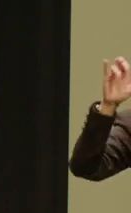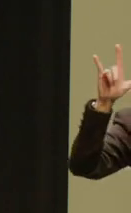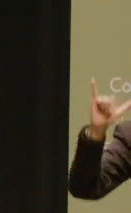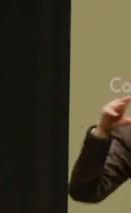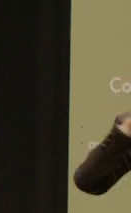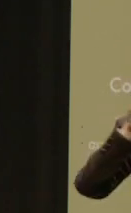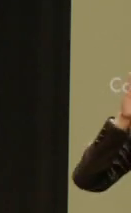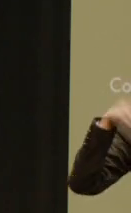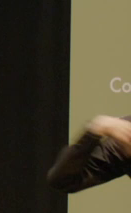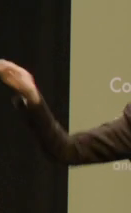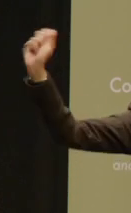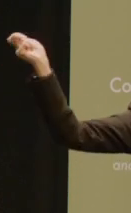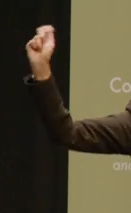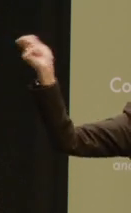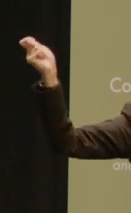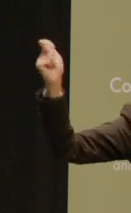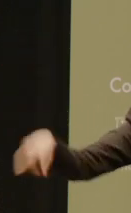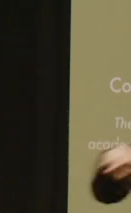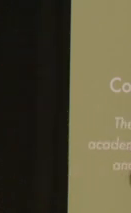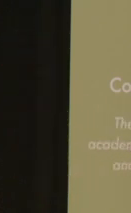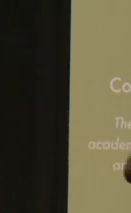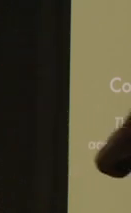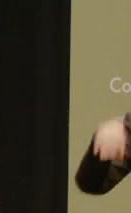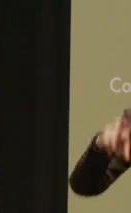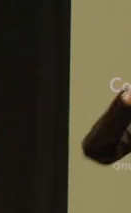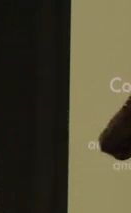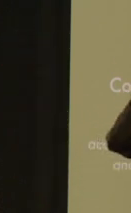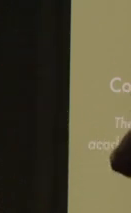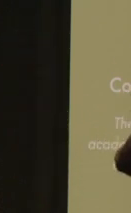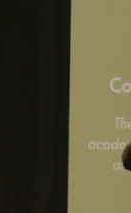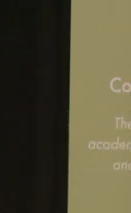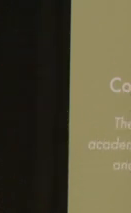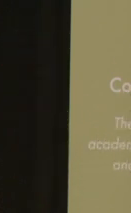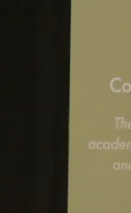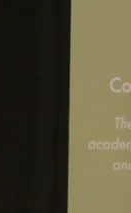for all you Reedley College folks. Who's in the house?